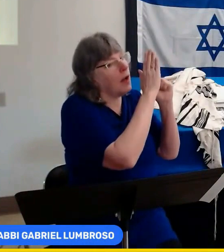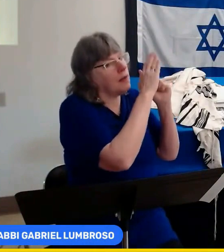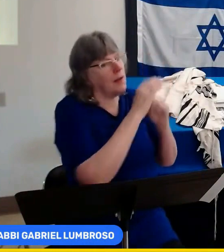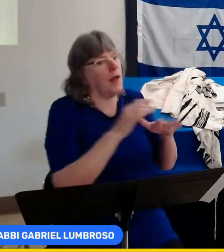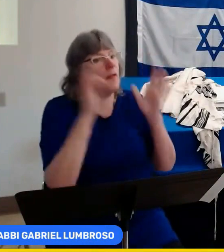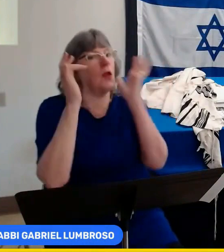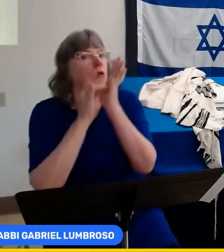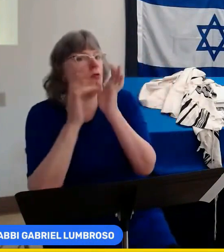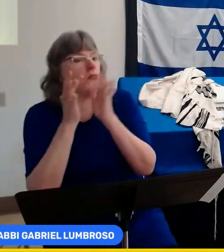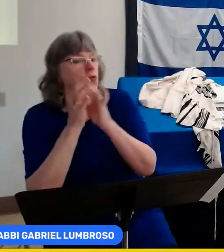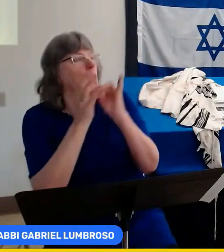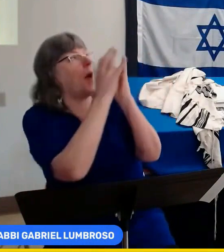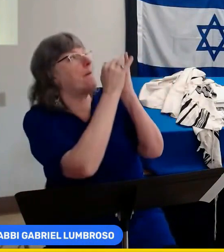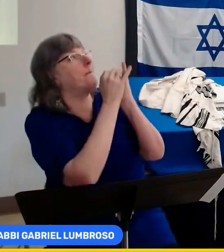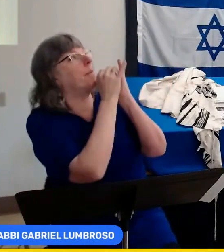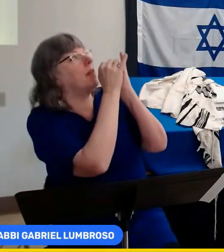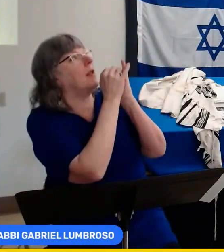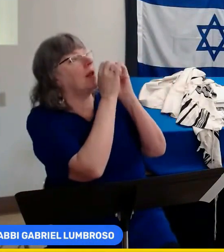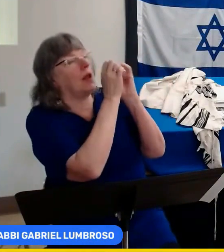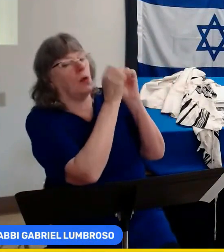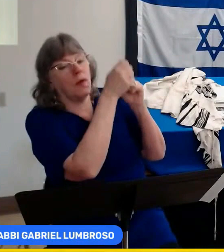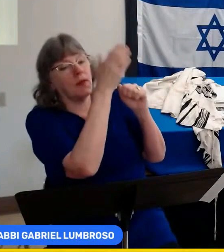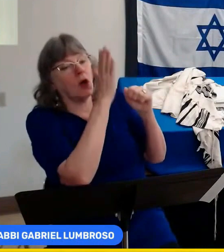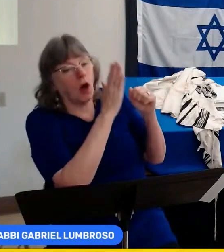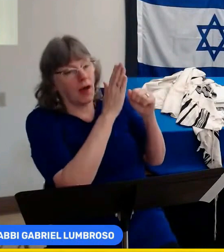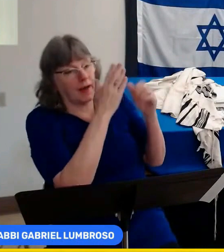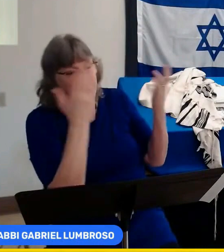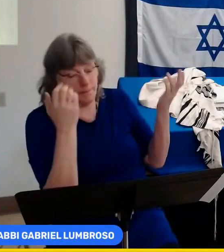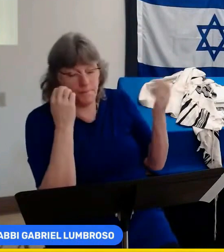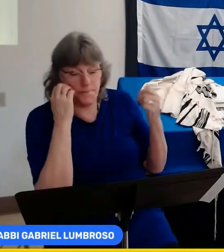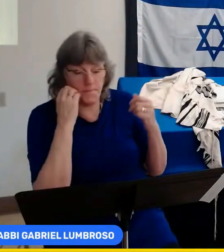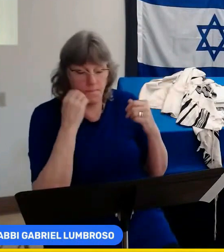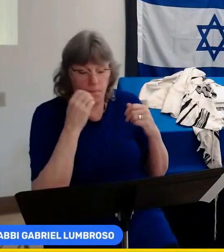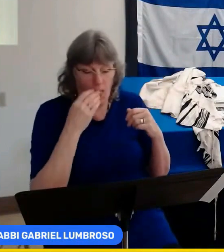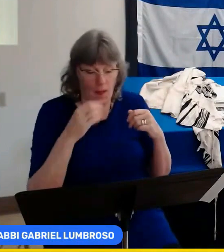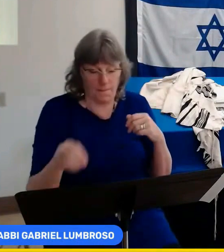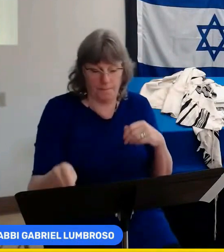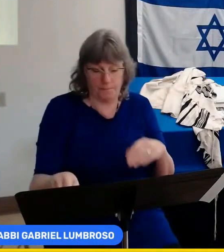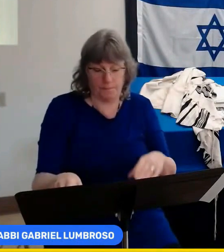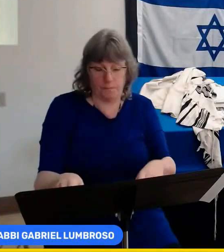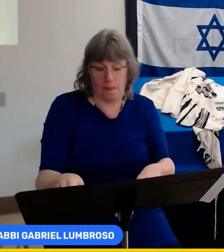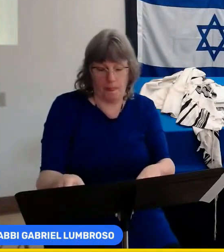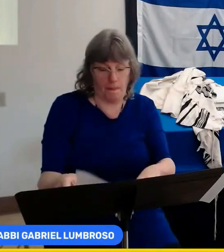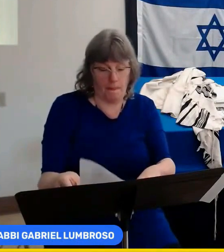the sinners, him who had not sinned. Yeshua, same thing.